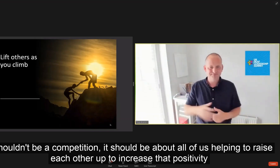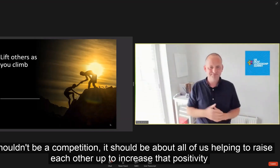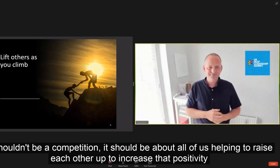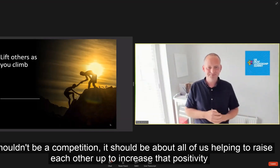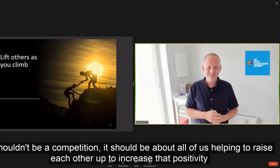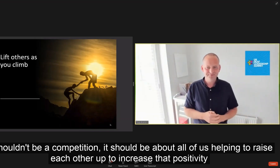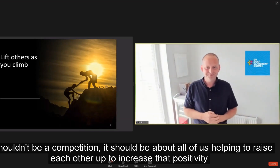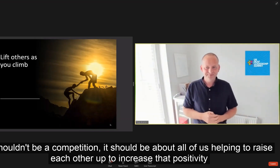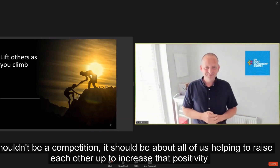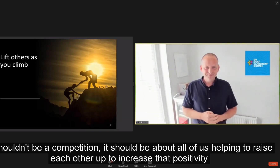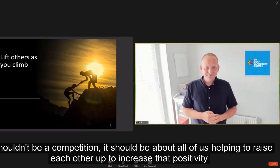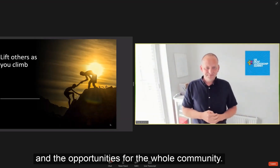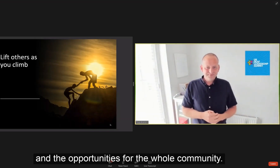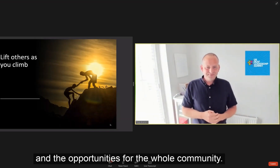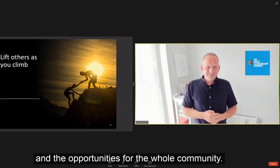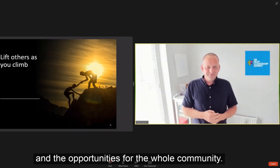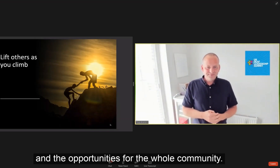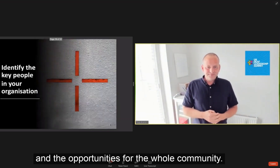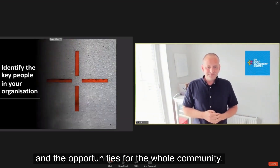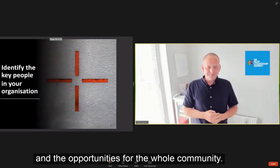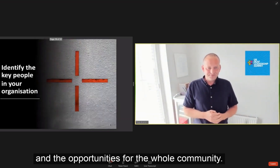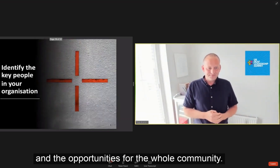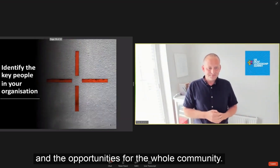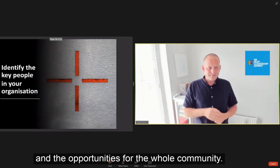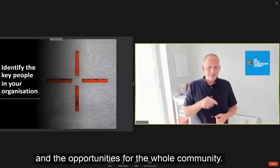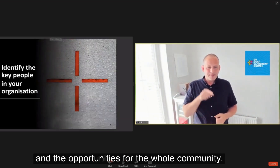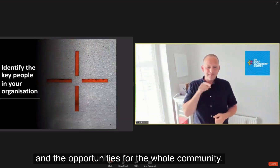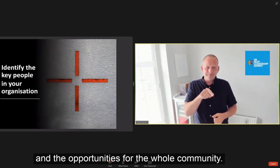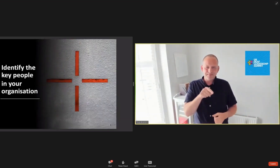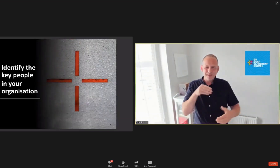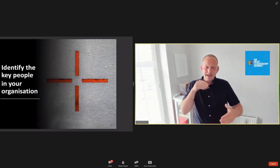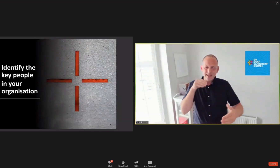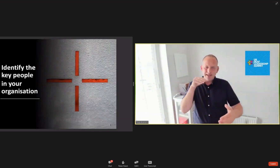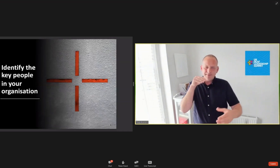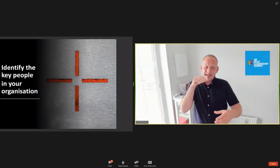that positivity and the opportunities for the whole community.